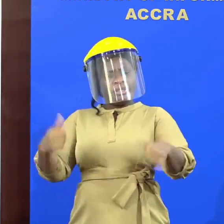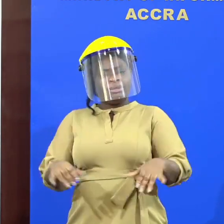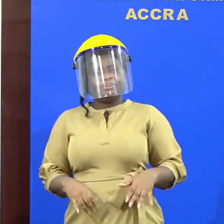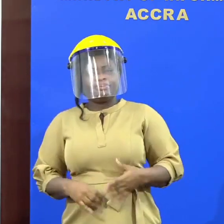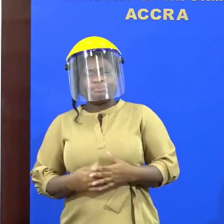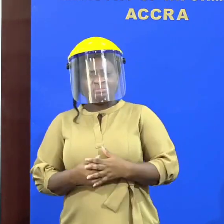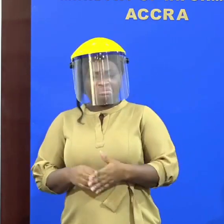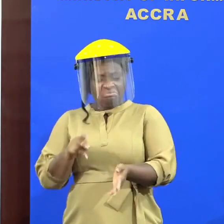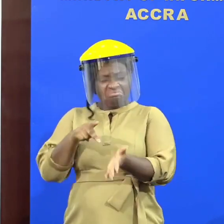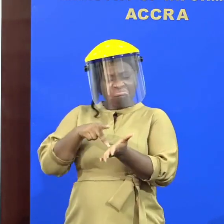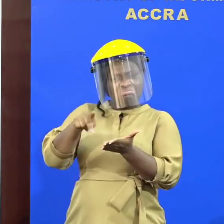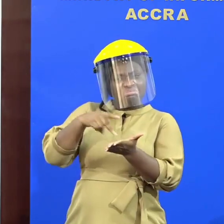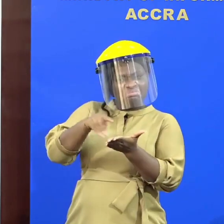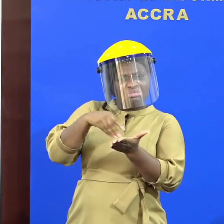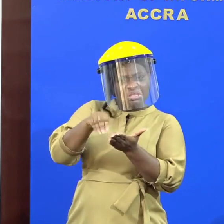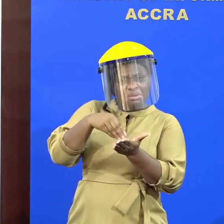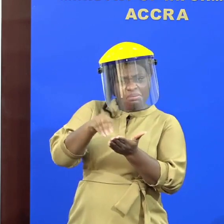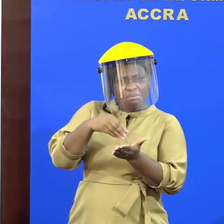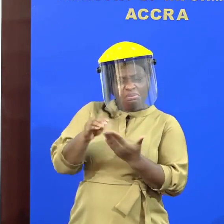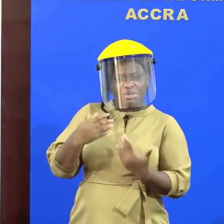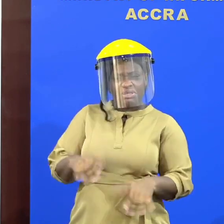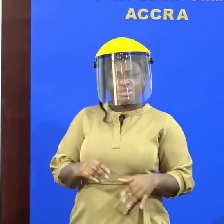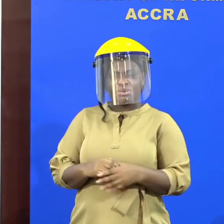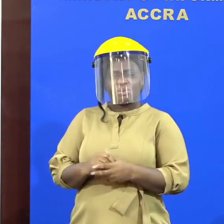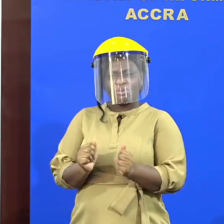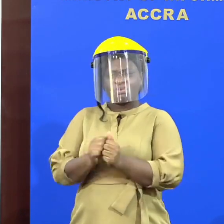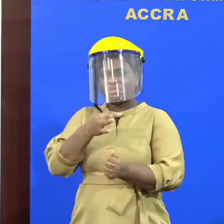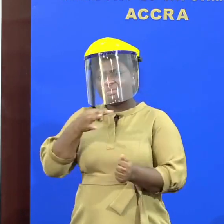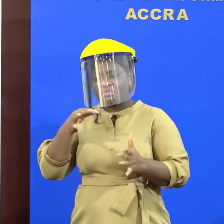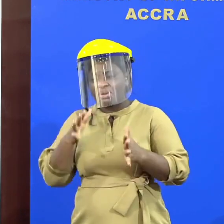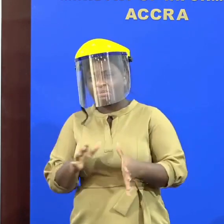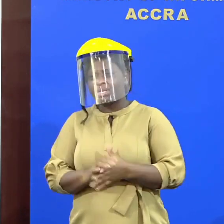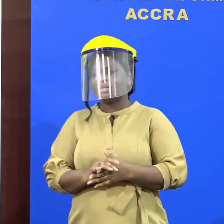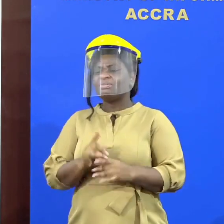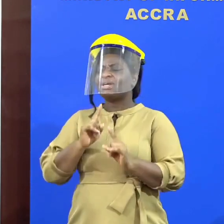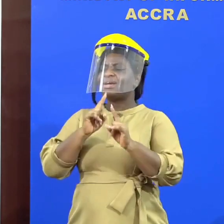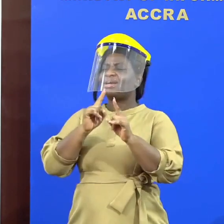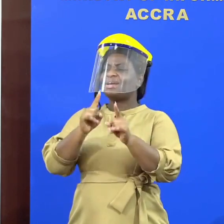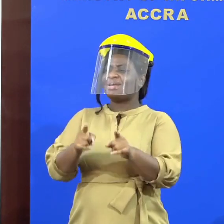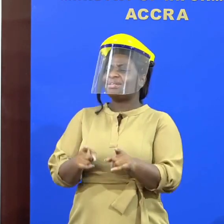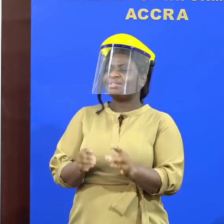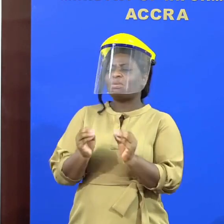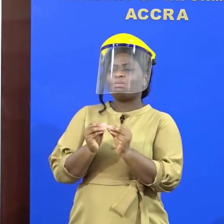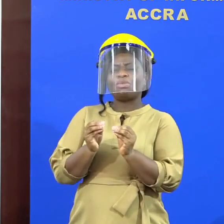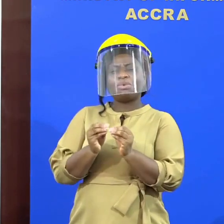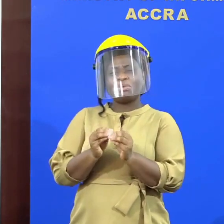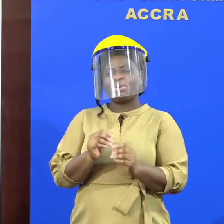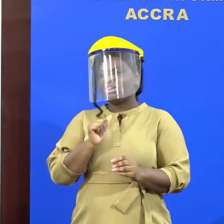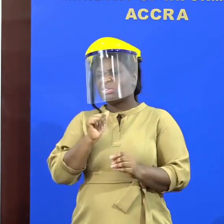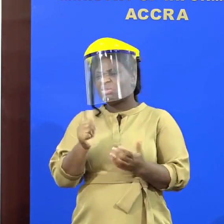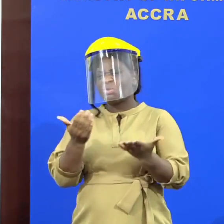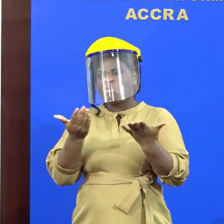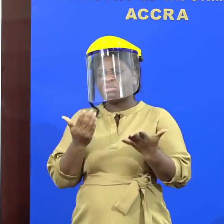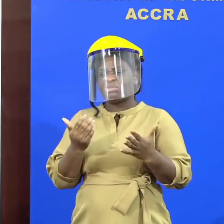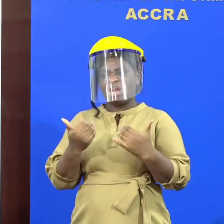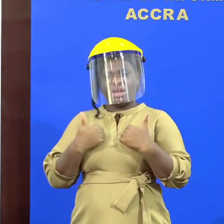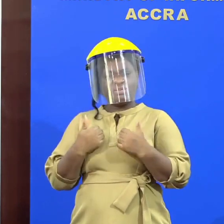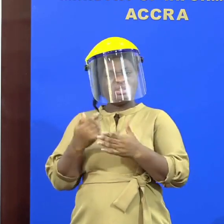delaying payment to license buying companies, we've answered this question and we're not expecting to have this